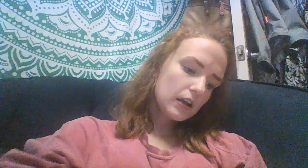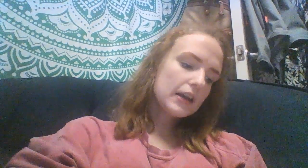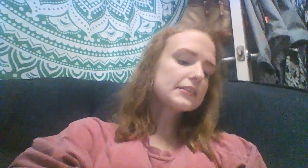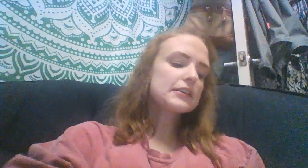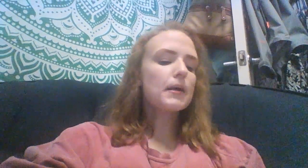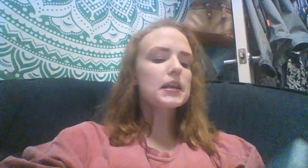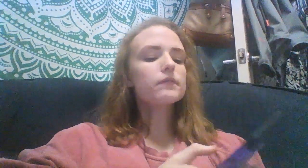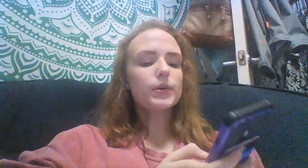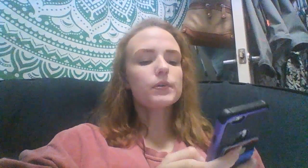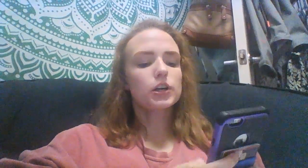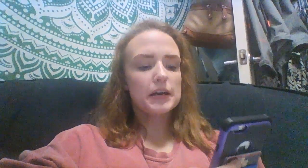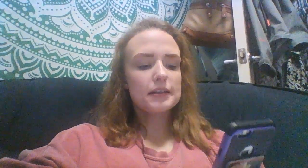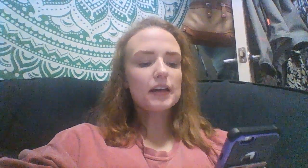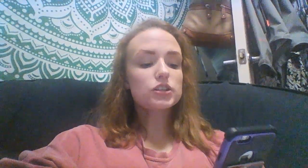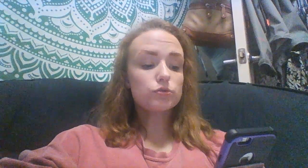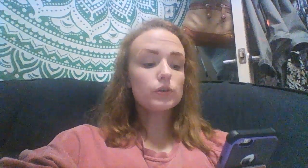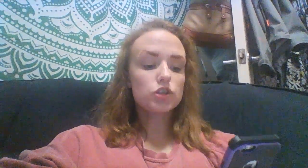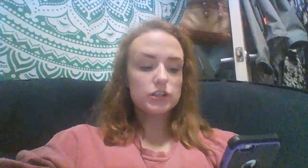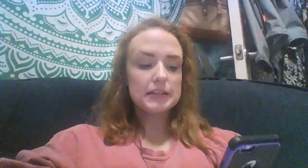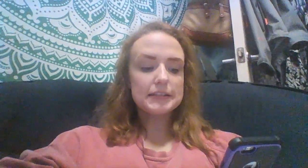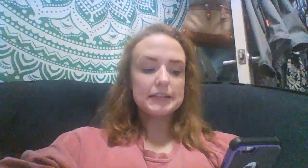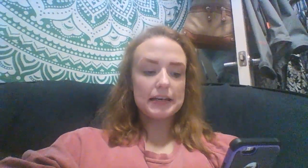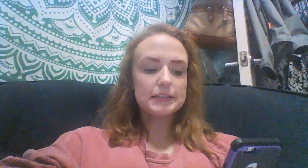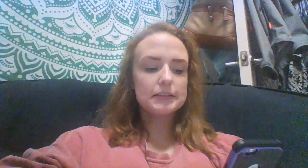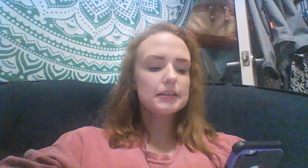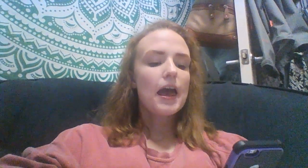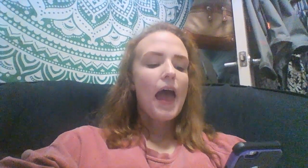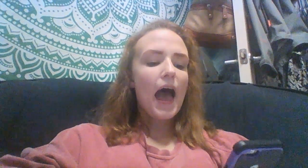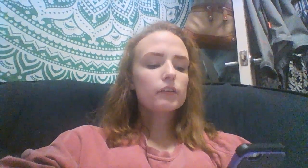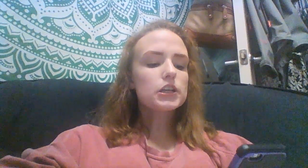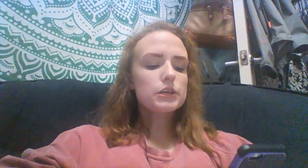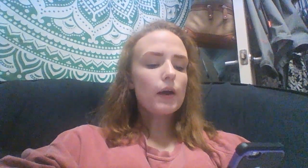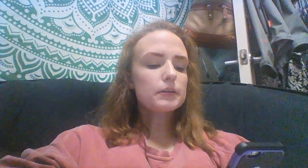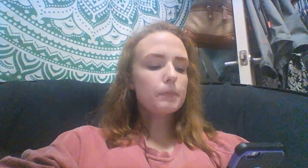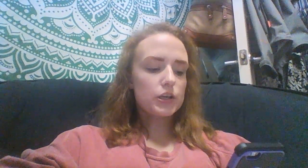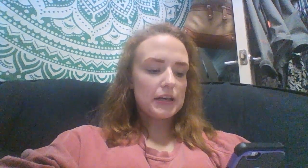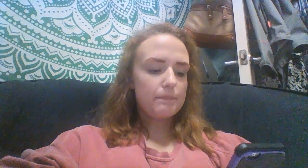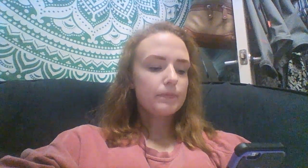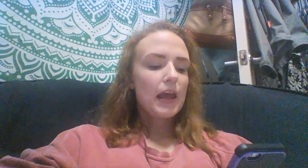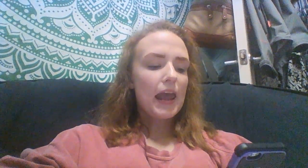It says, many of you agree that social injustice exists. How can you as a person